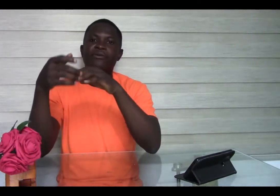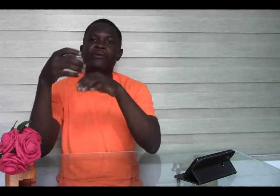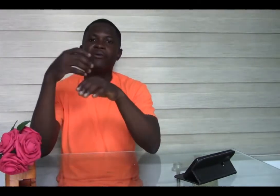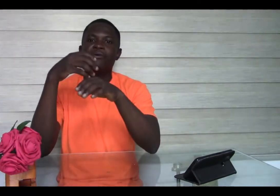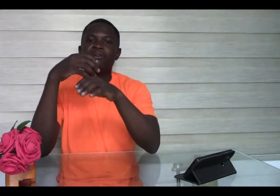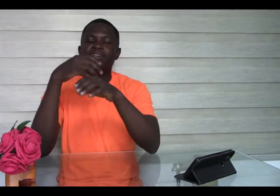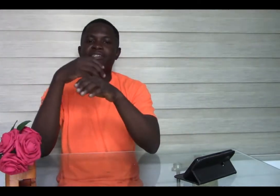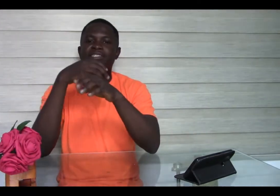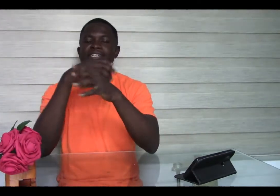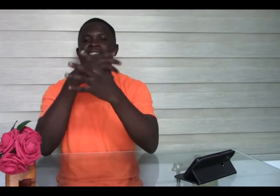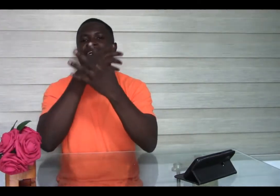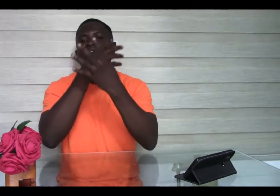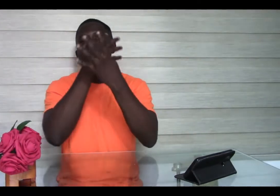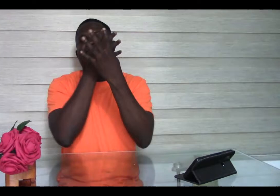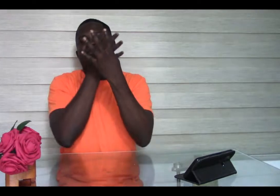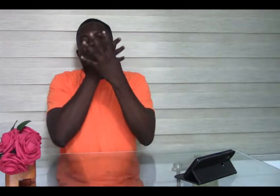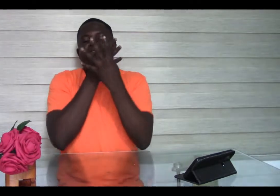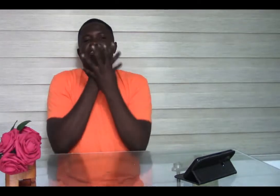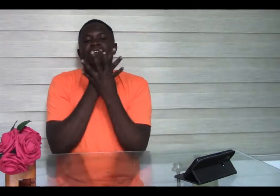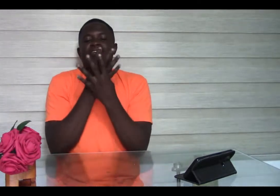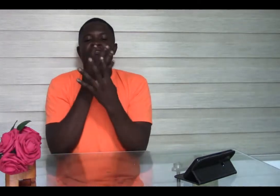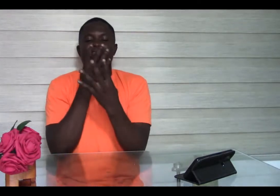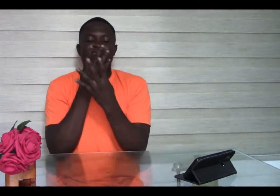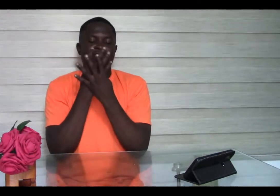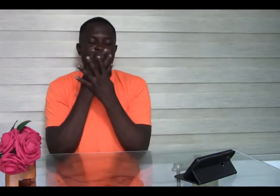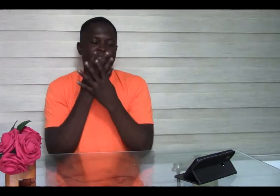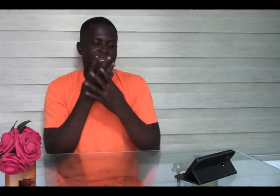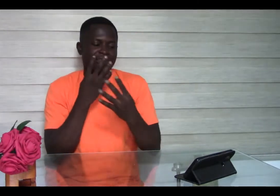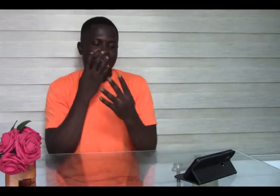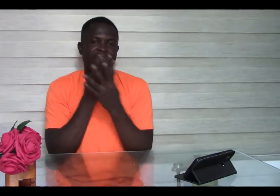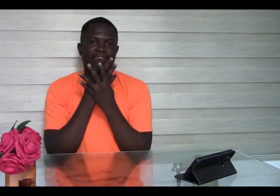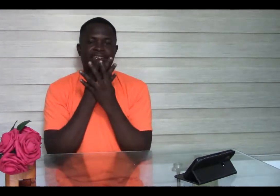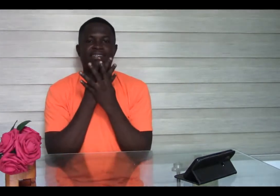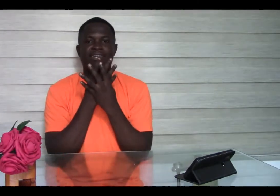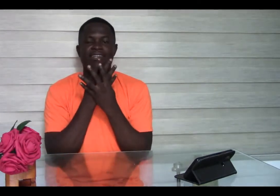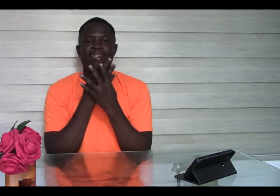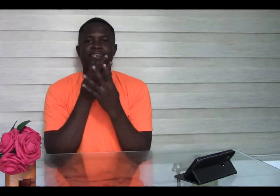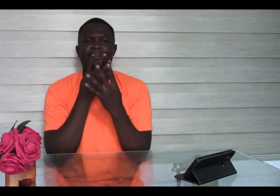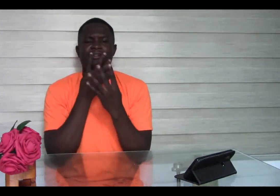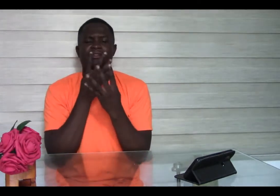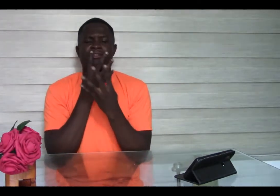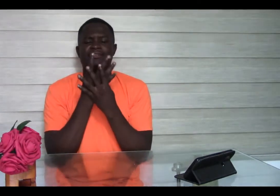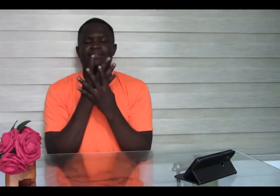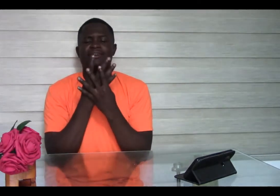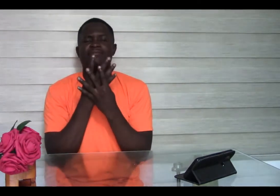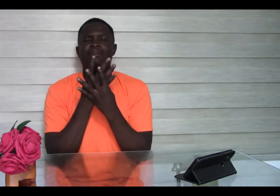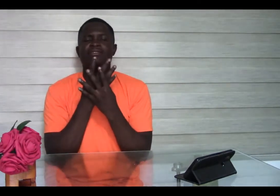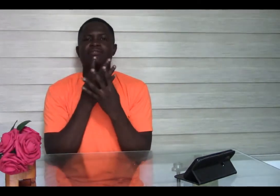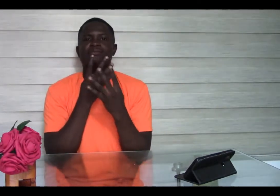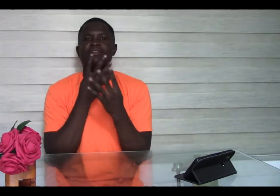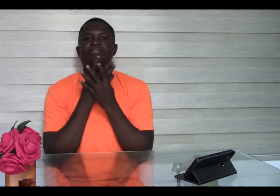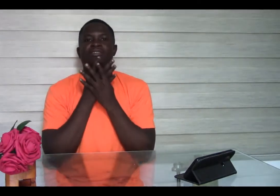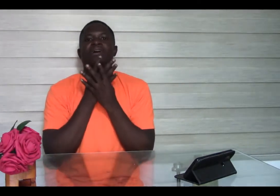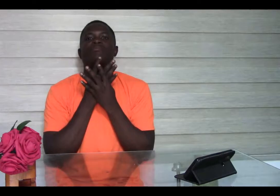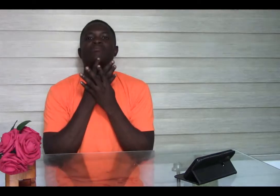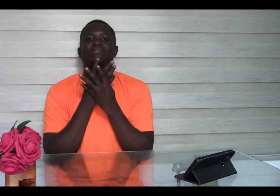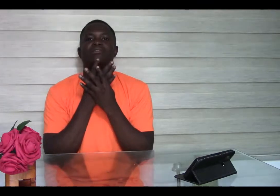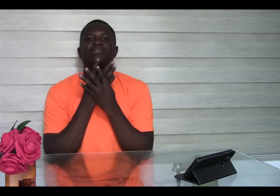So he just said protect. So this sign that she did, this sign means to be locked up in